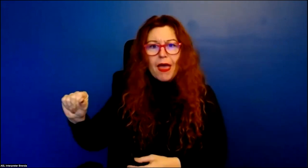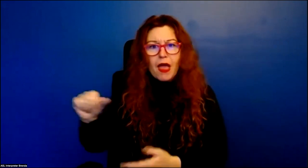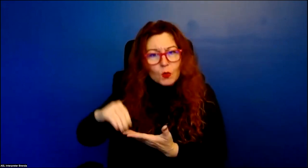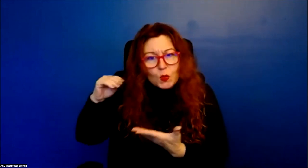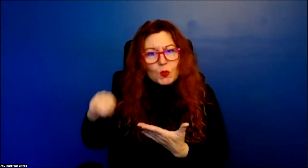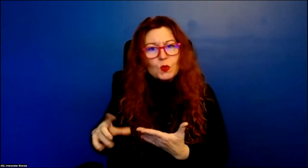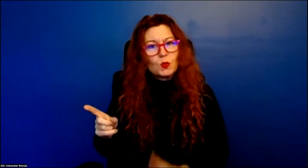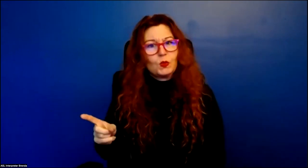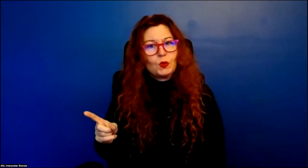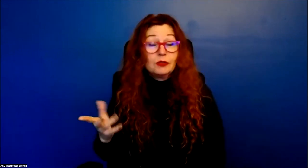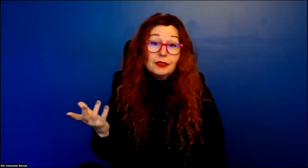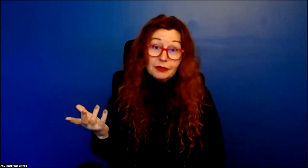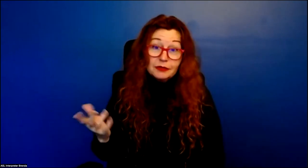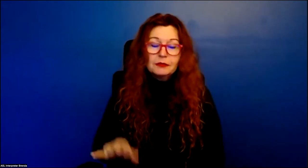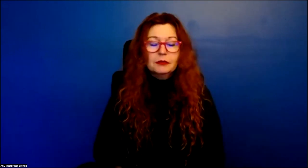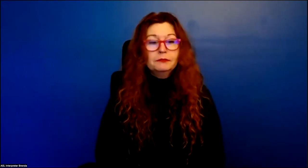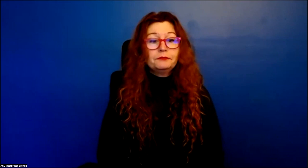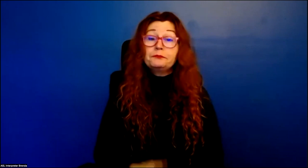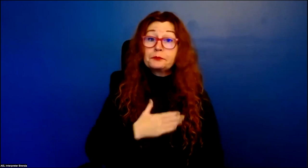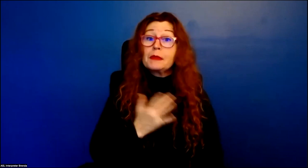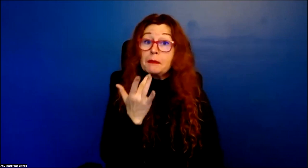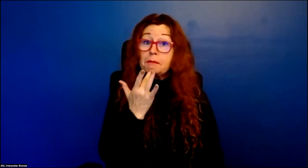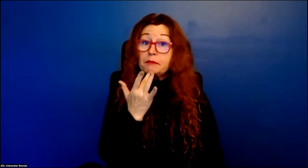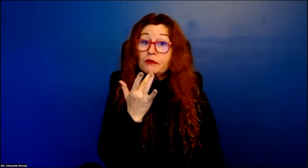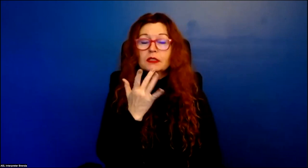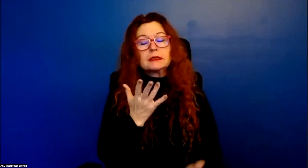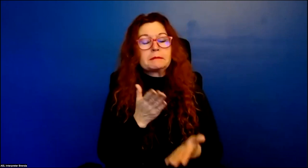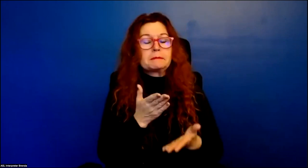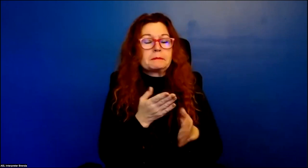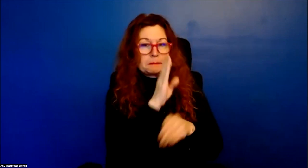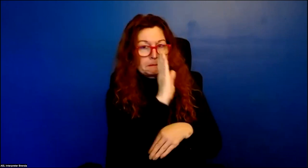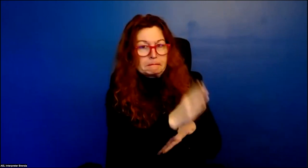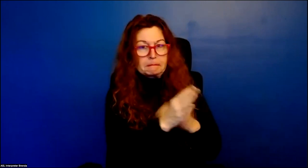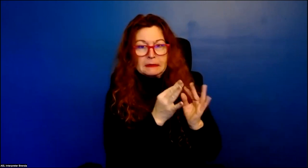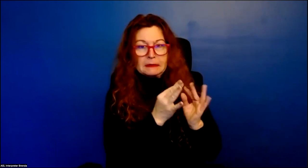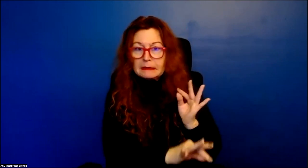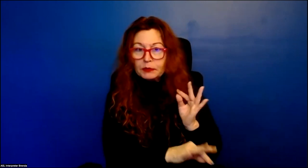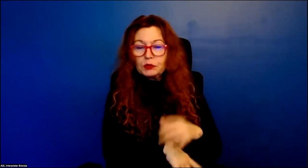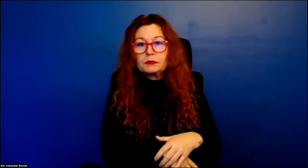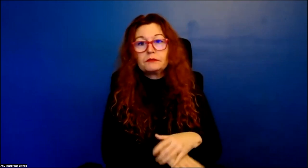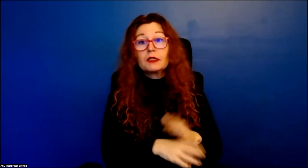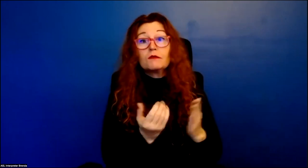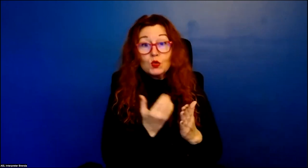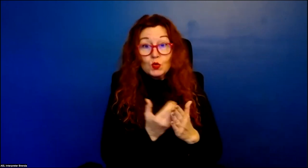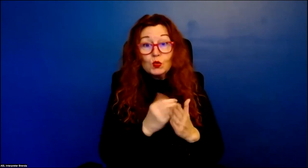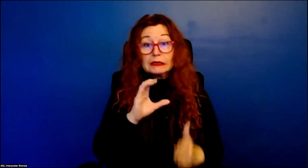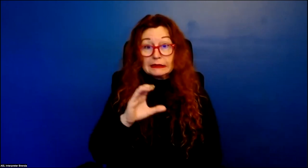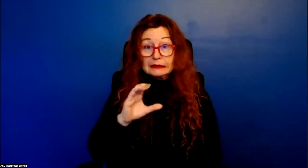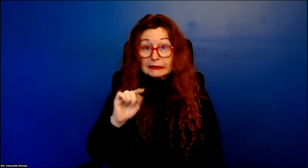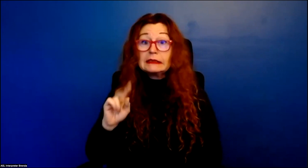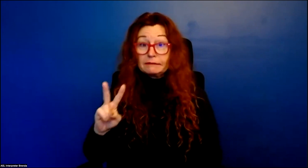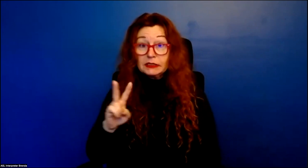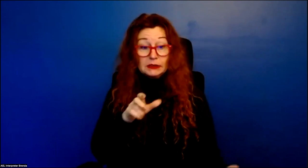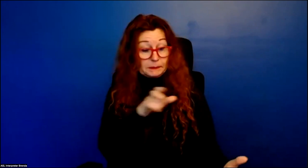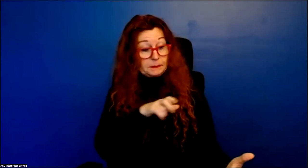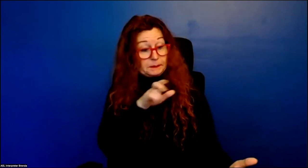I typically like to keep things simple. I mean, there's devices like a portable CCTV, which you can use to spot read, but like Joseph said,